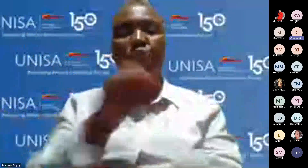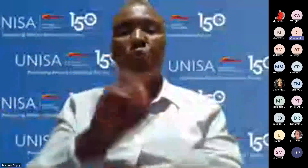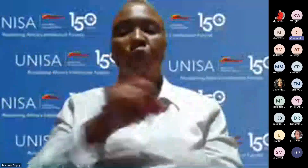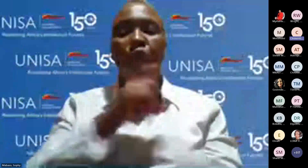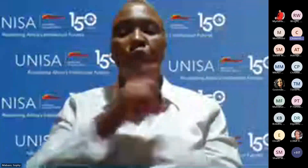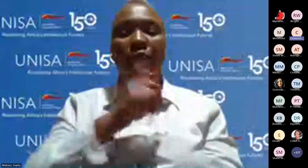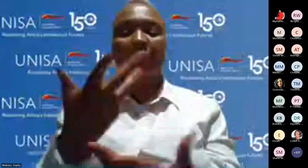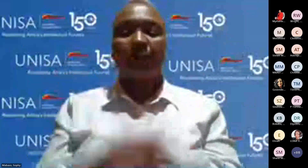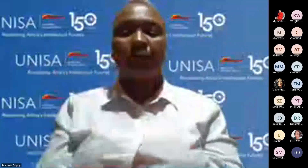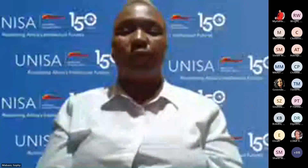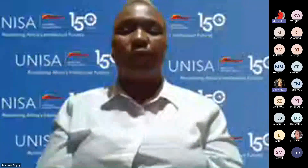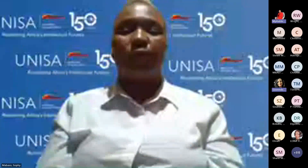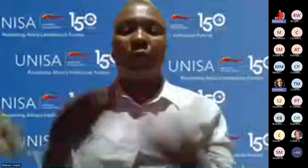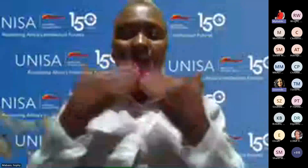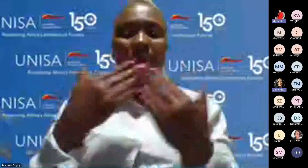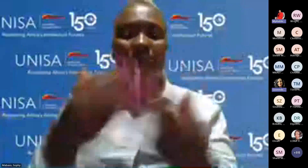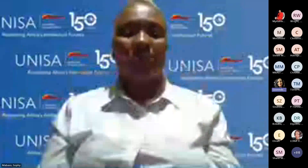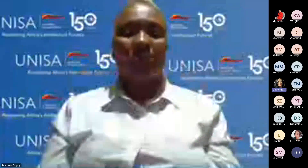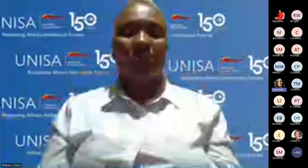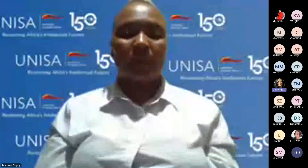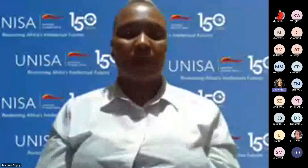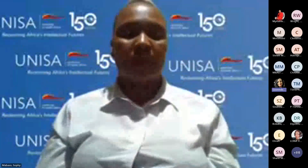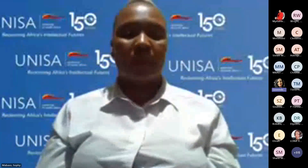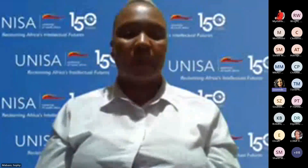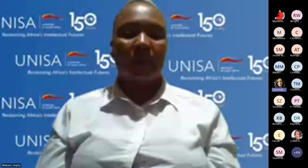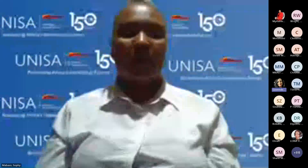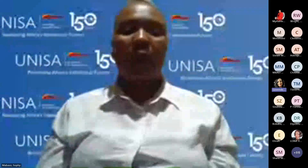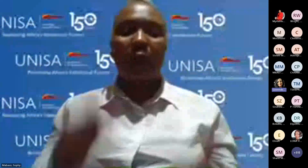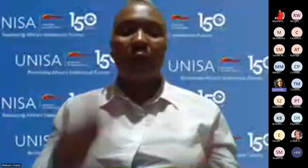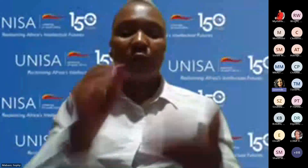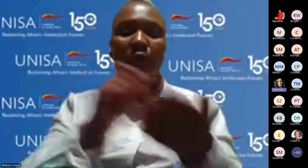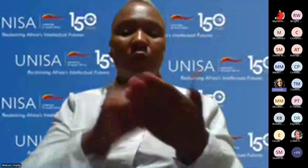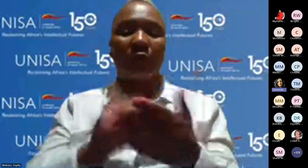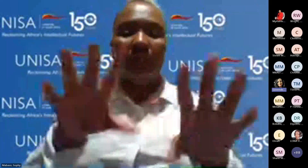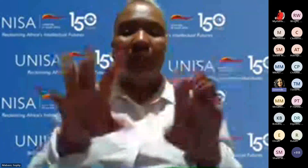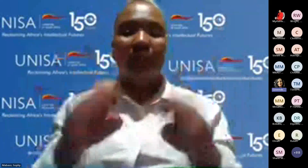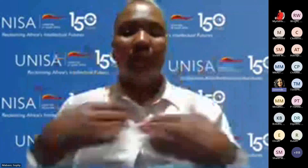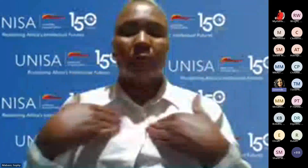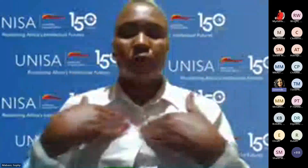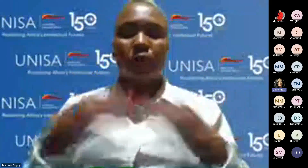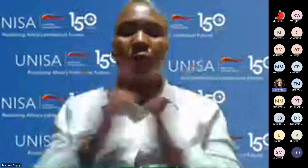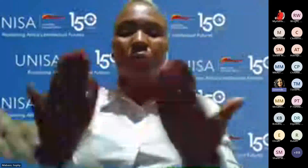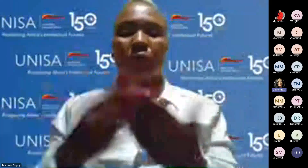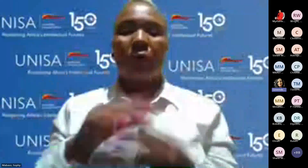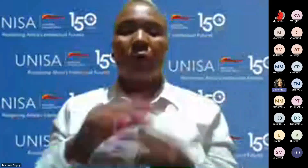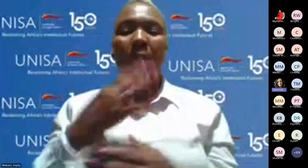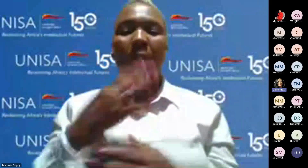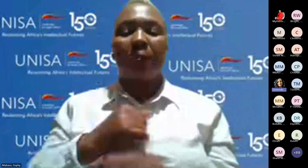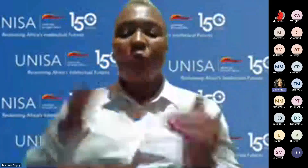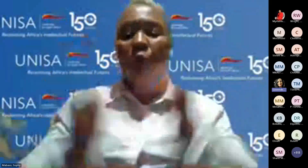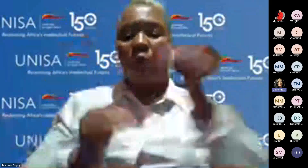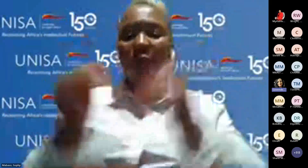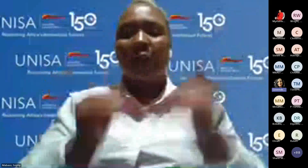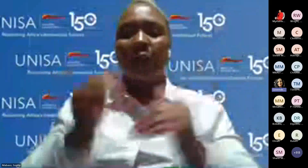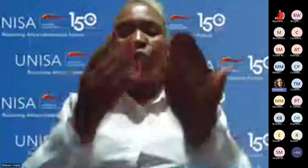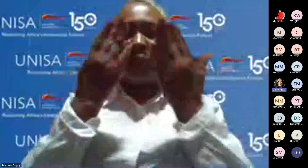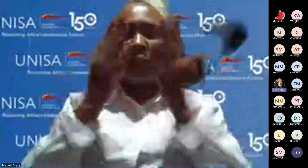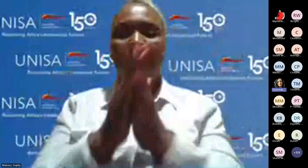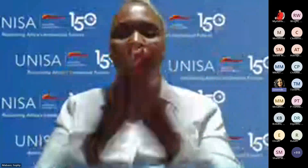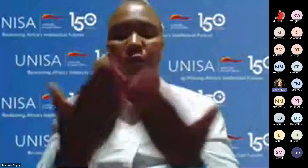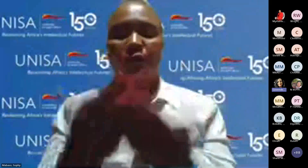Okay, thank you. Okay. Colleagues, if you're writing open book exams, make sure that you organize your study materials. you need